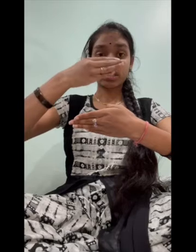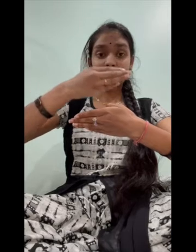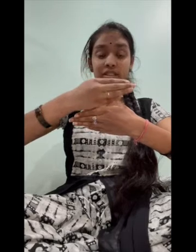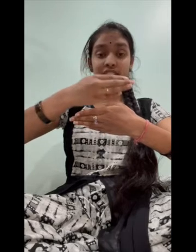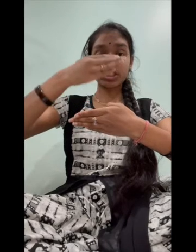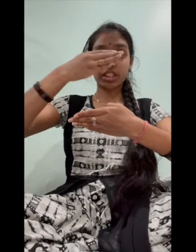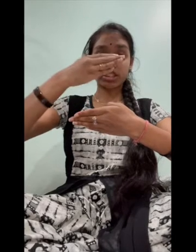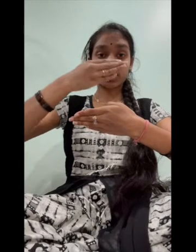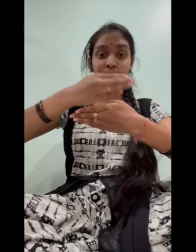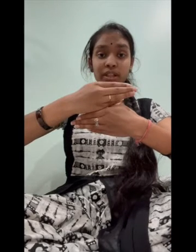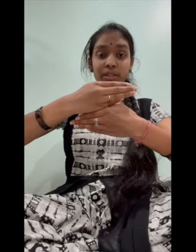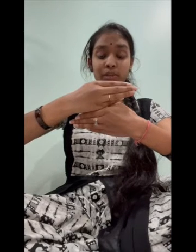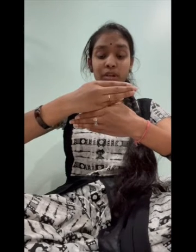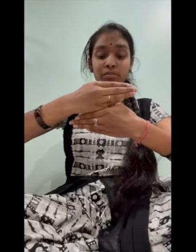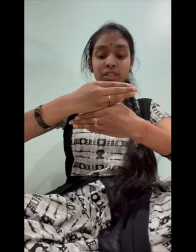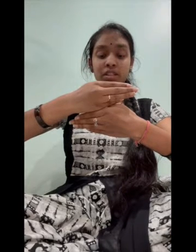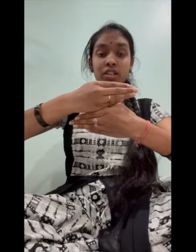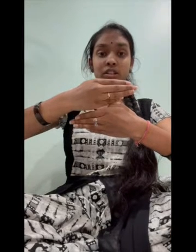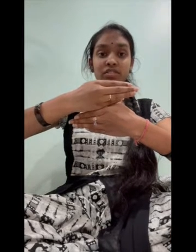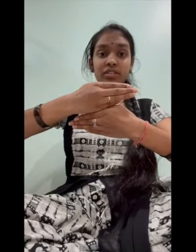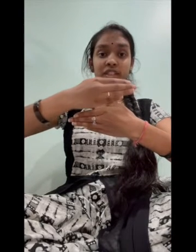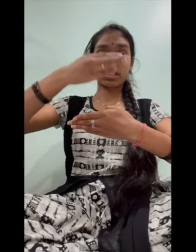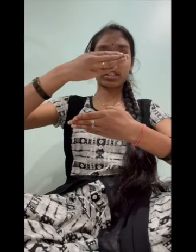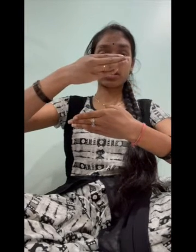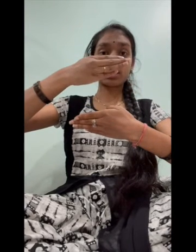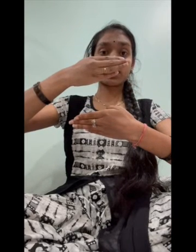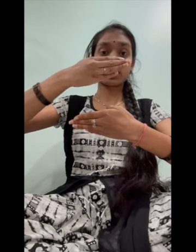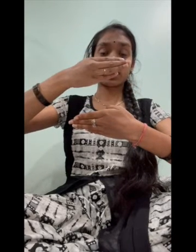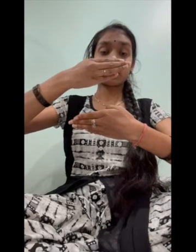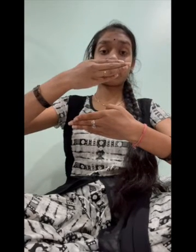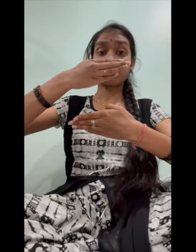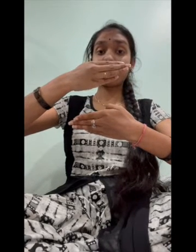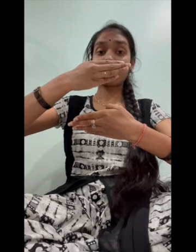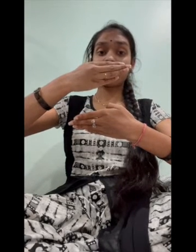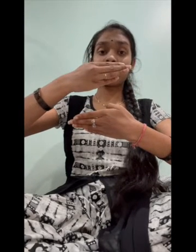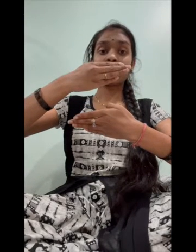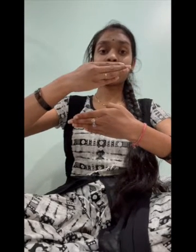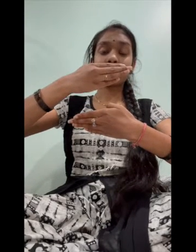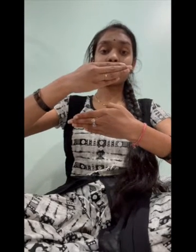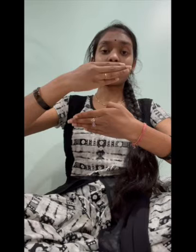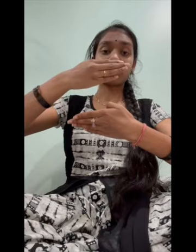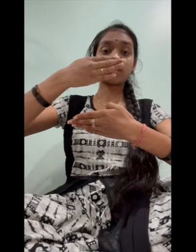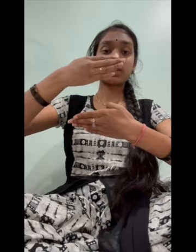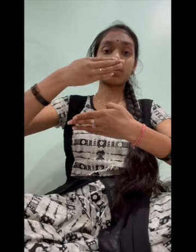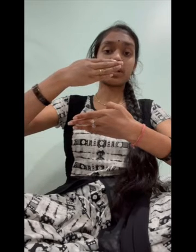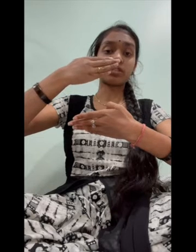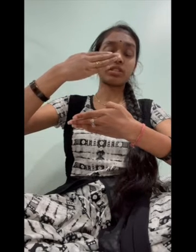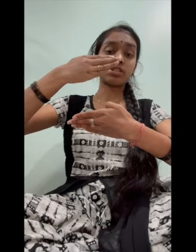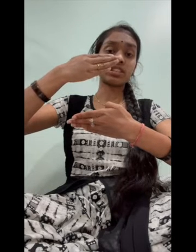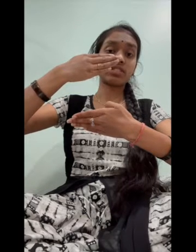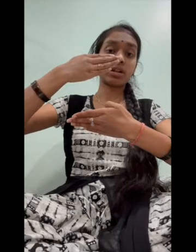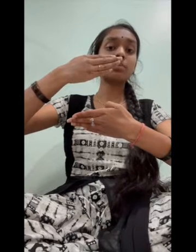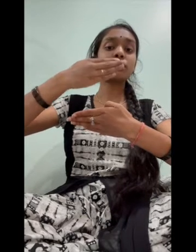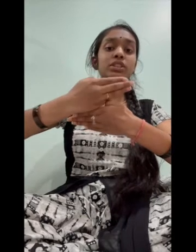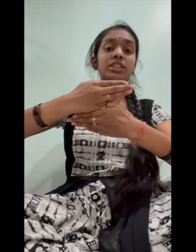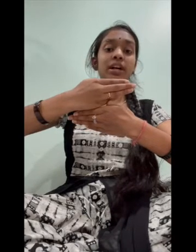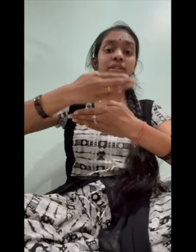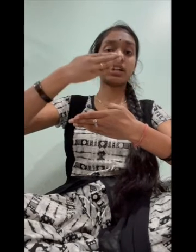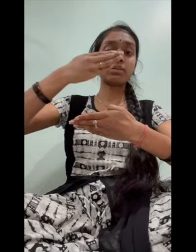Doing this gesture where your palms go from touching to not touching is opening the window. Closing a window goes from up to down, up to